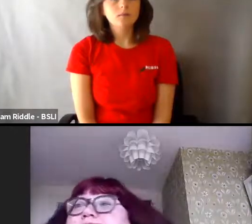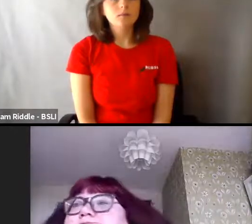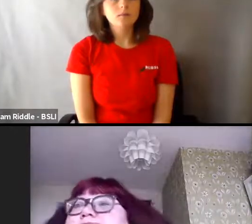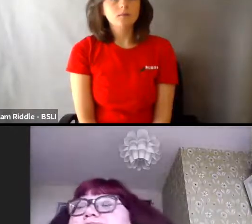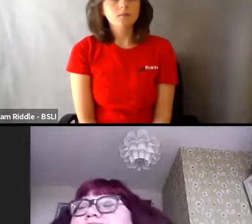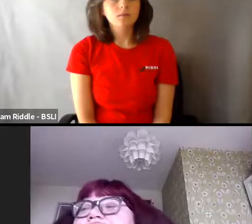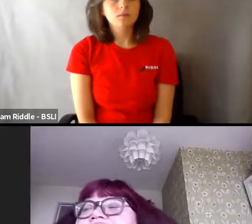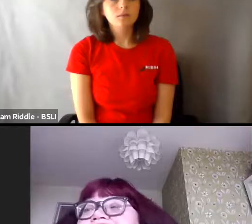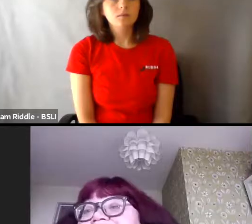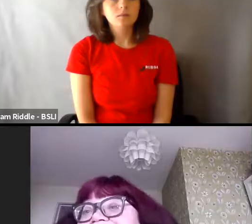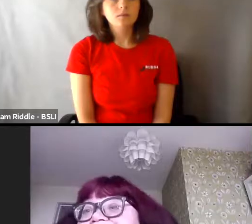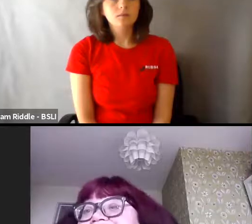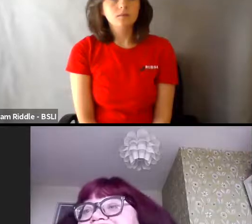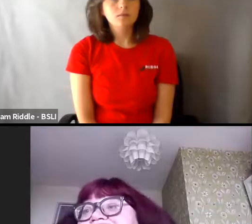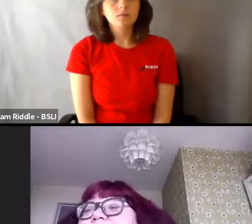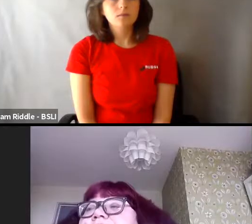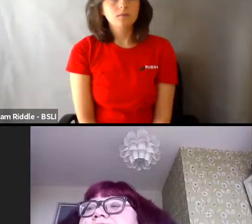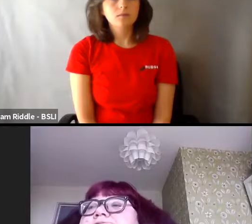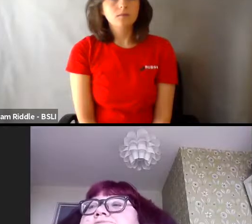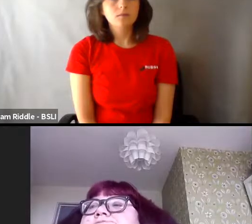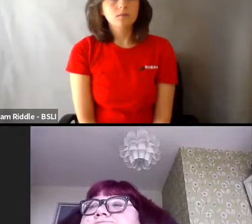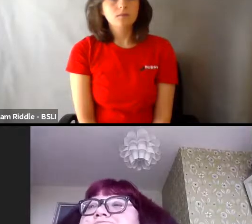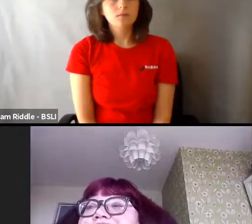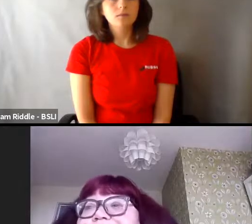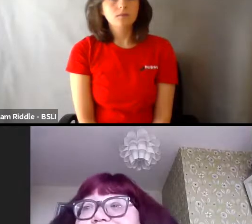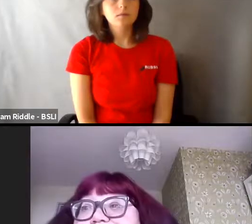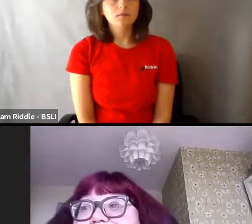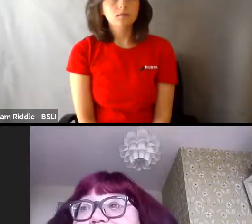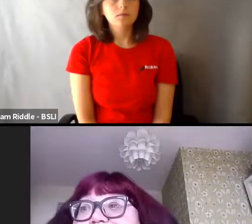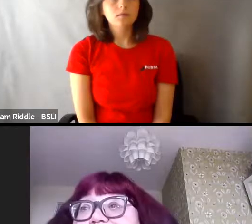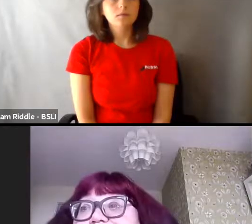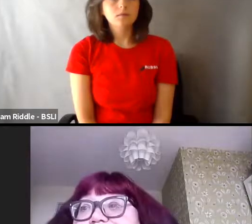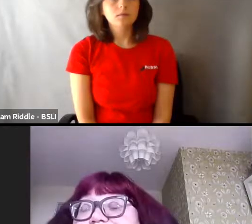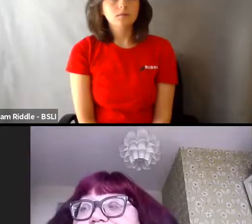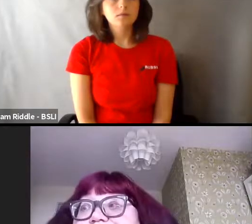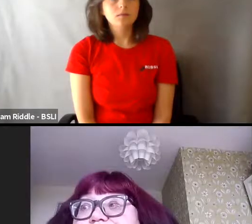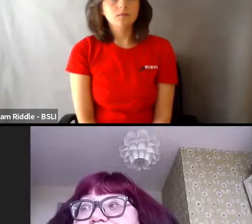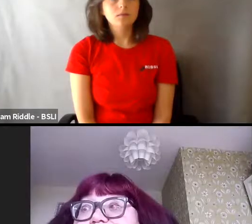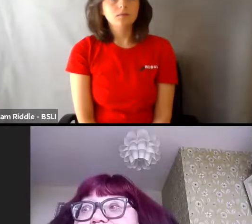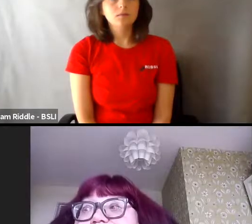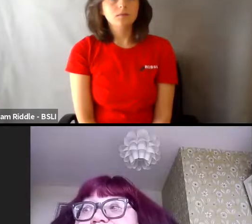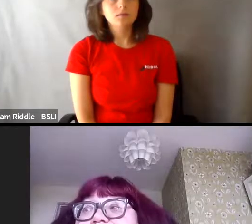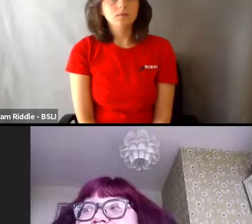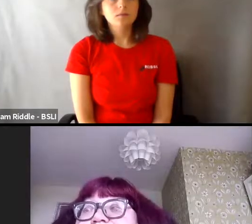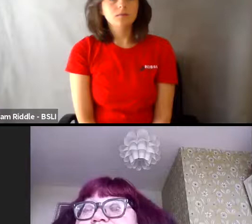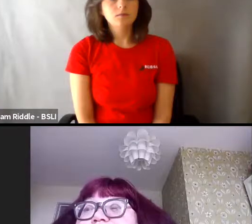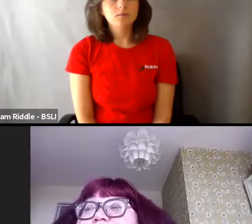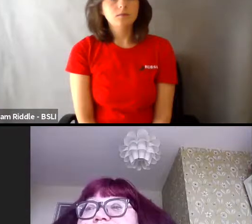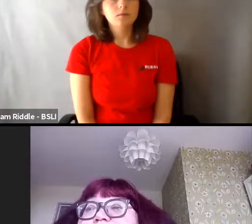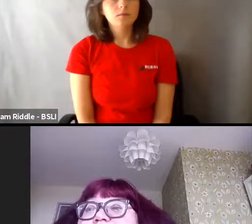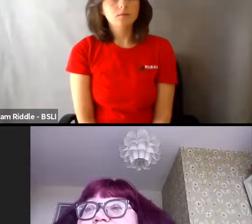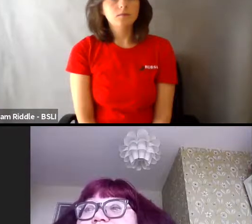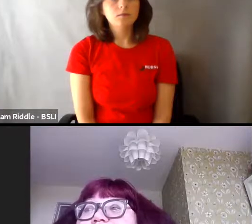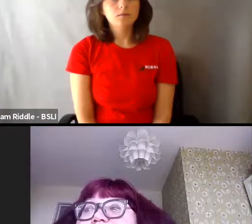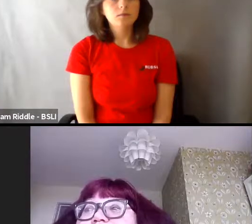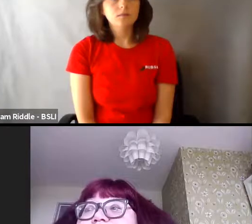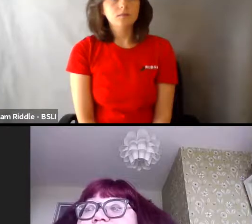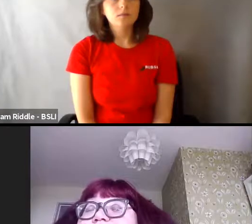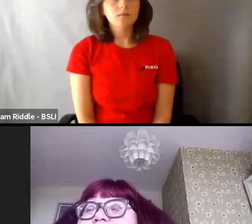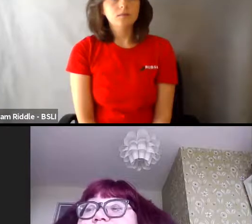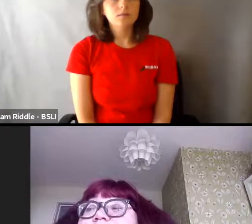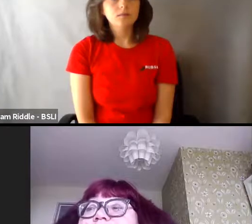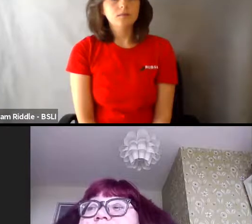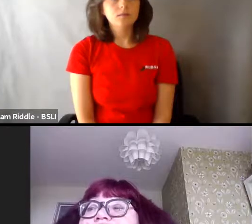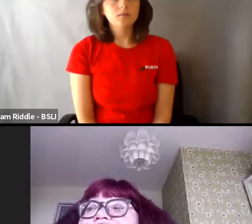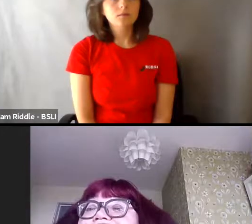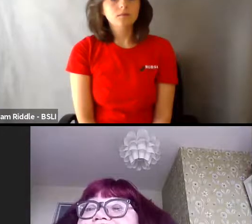than the way we have it, where you get unemployment benefits if you're unemployed, you get a wage if you're employed? Is there a better way to do that? And I don't know